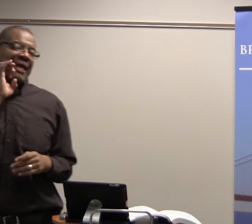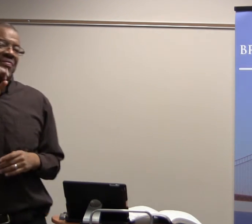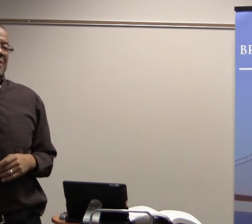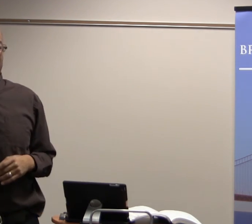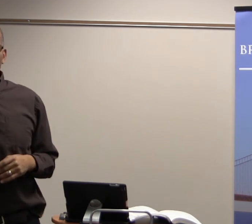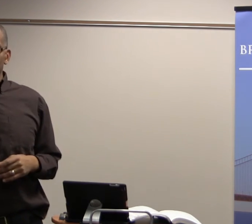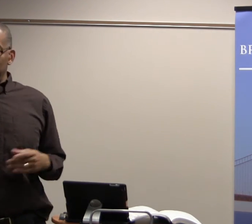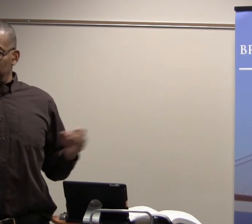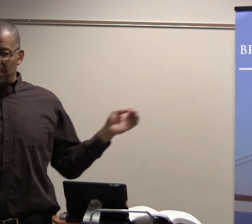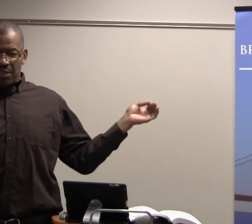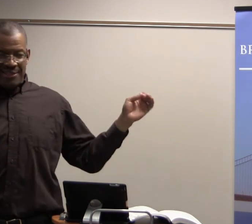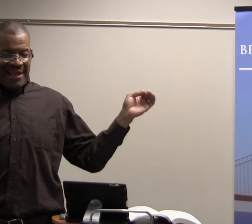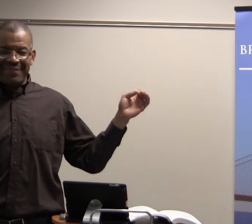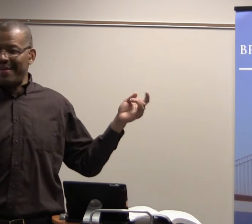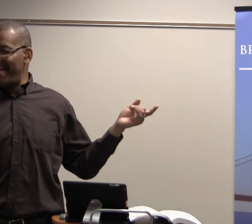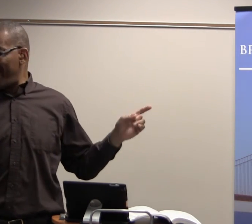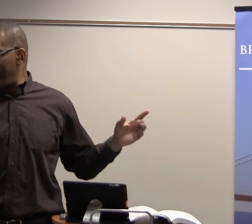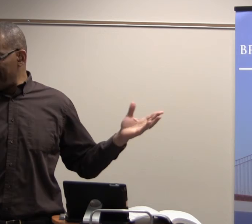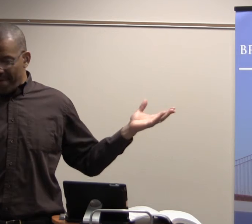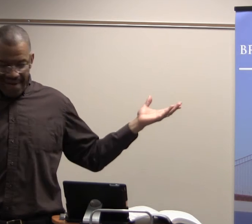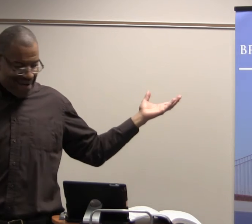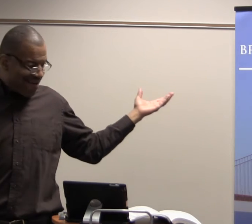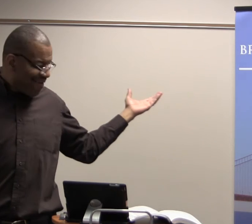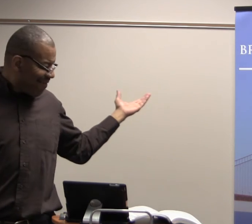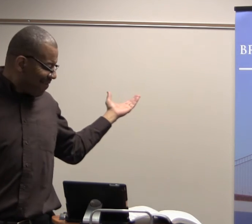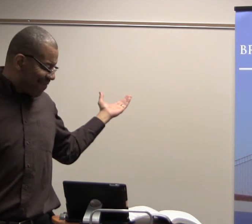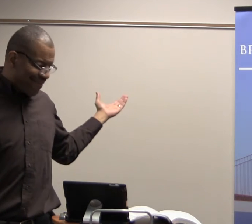Eve said nothing happened